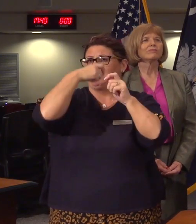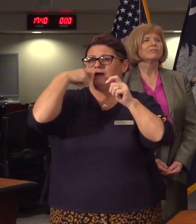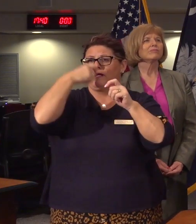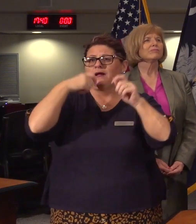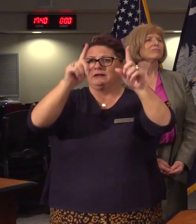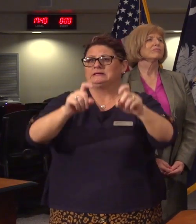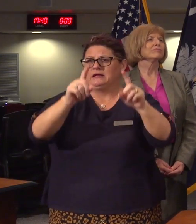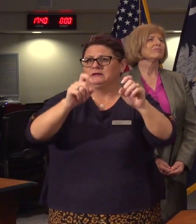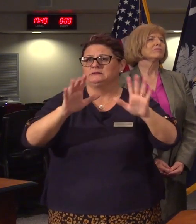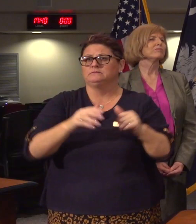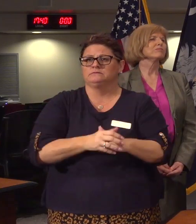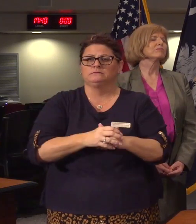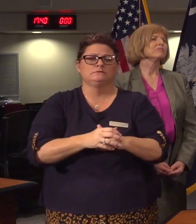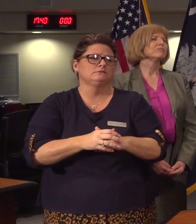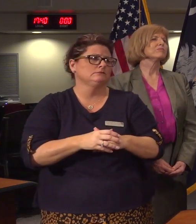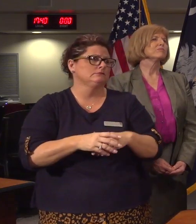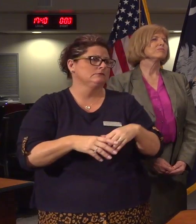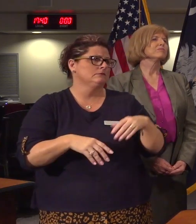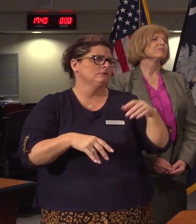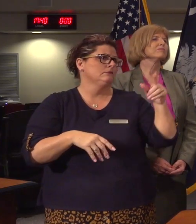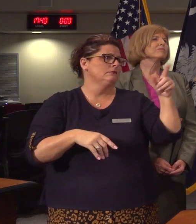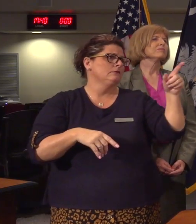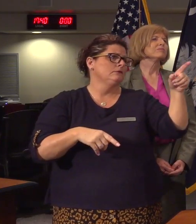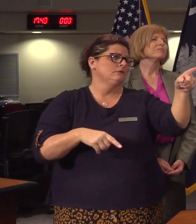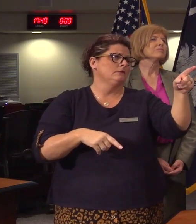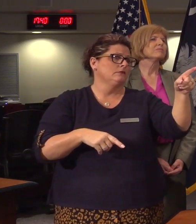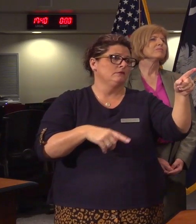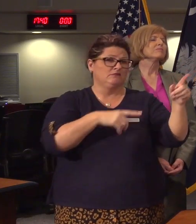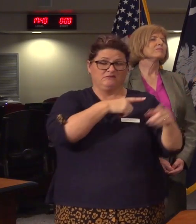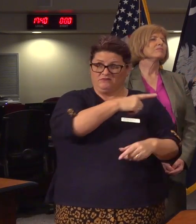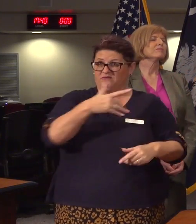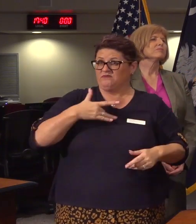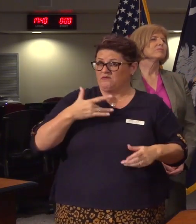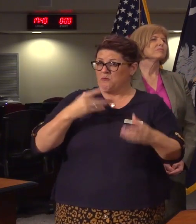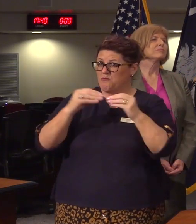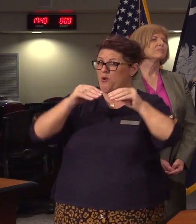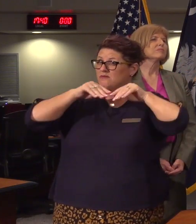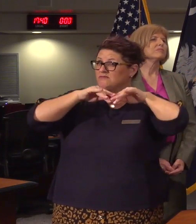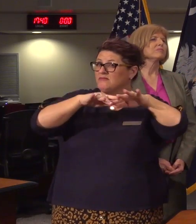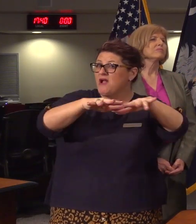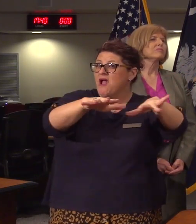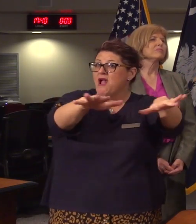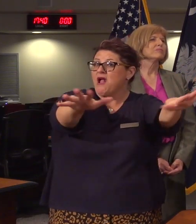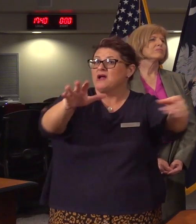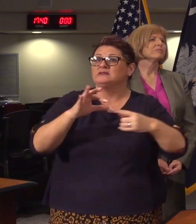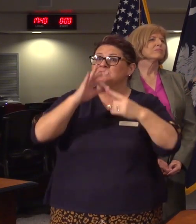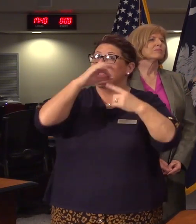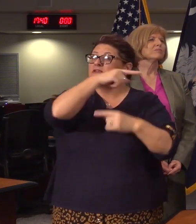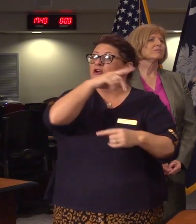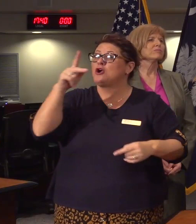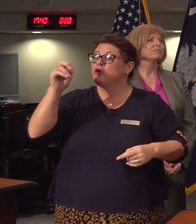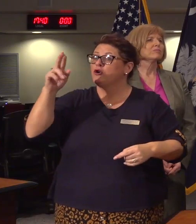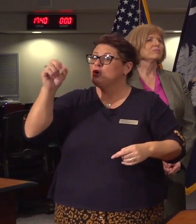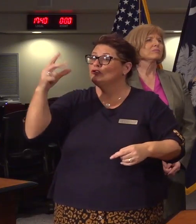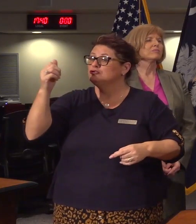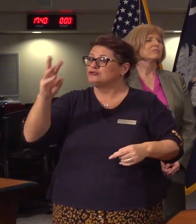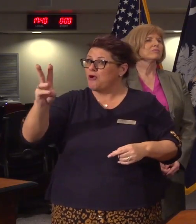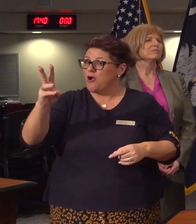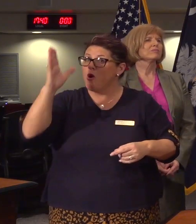Are you considering that there could be more cases of community spread, especially in Kershaw County, where it's believed to be the